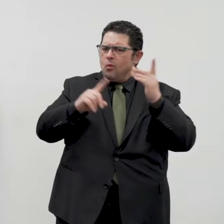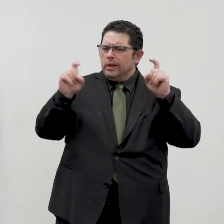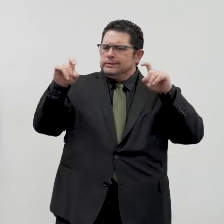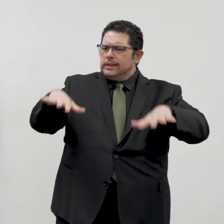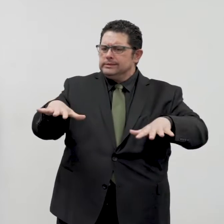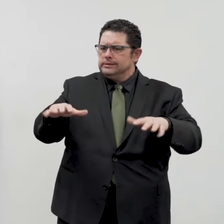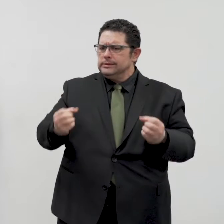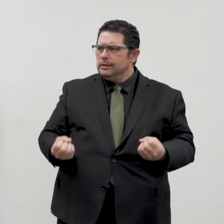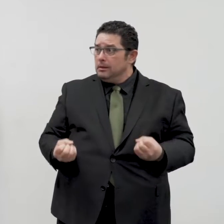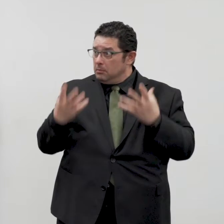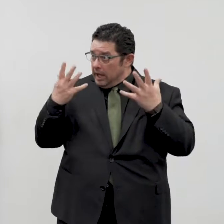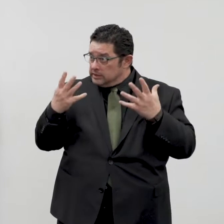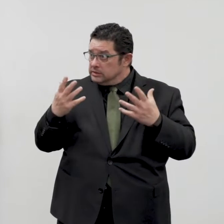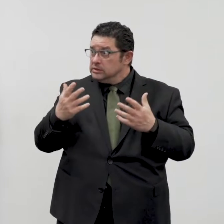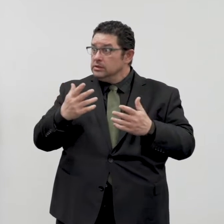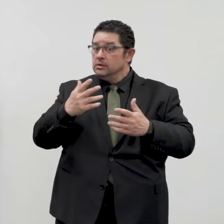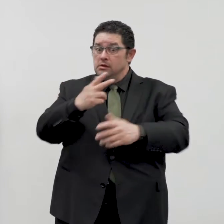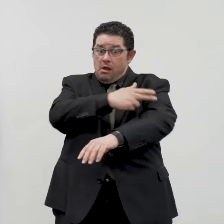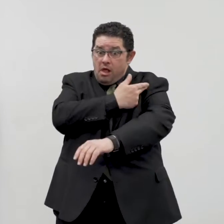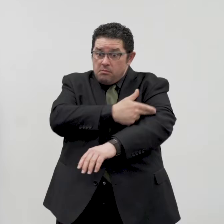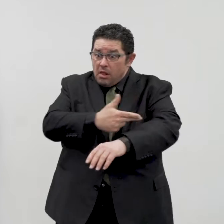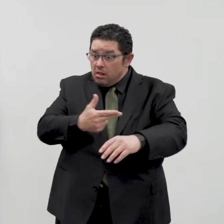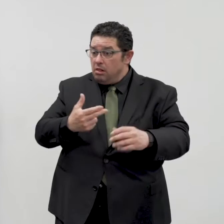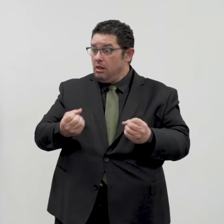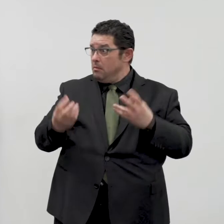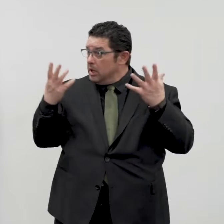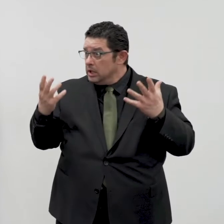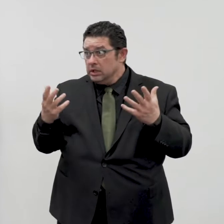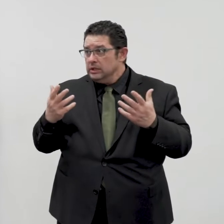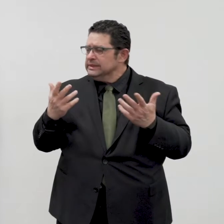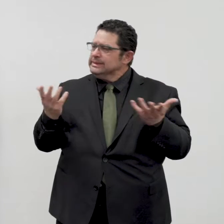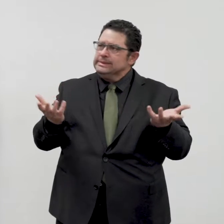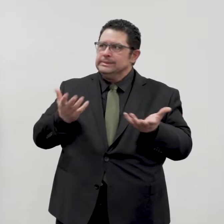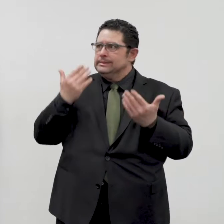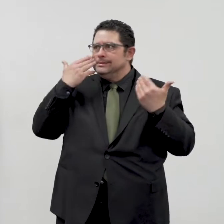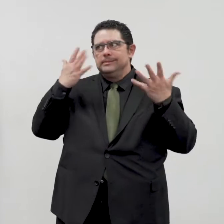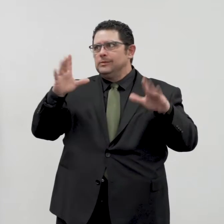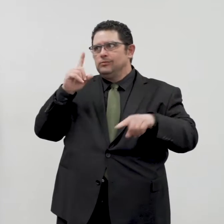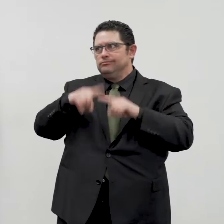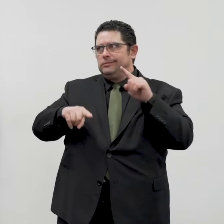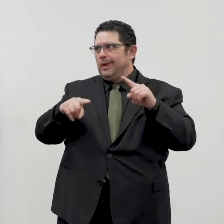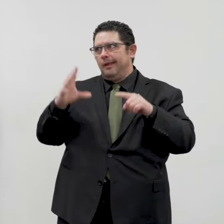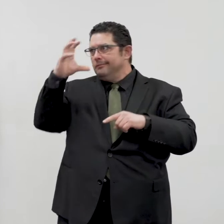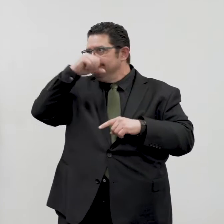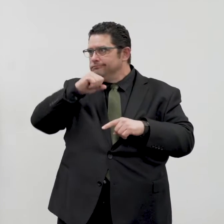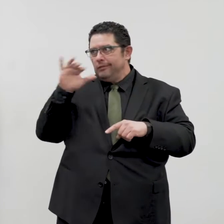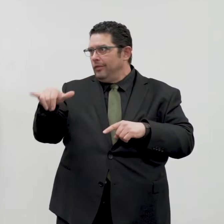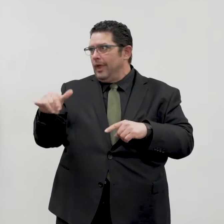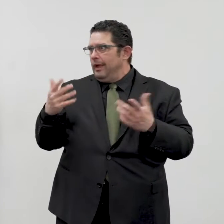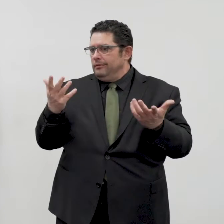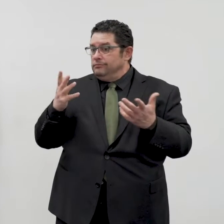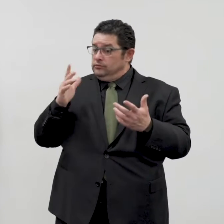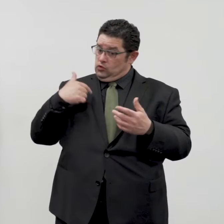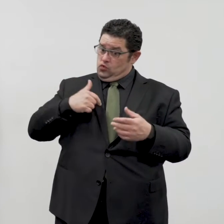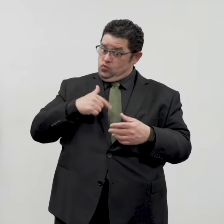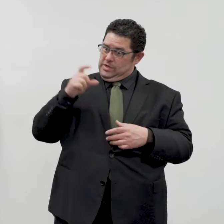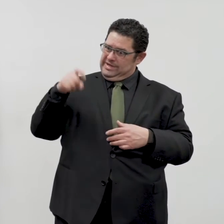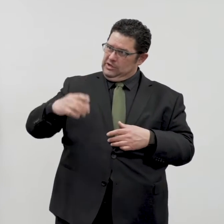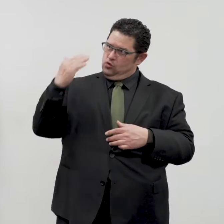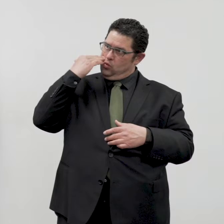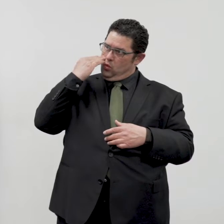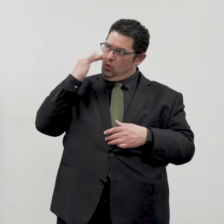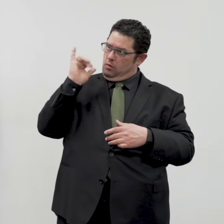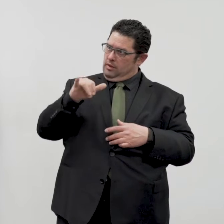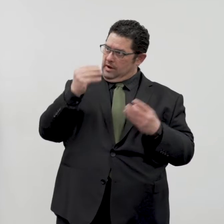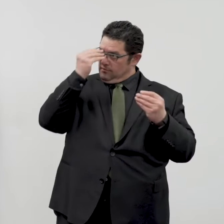capacity, what the infection rate, what the hospitalizations will be at the end of this week or the end of next week. And those are data points we need to talk about